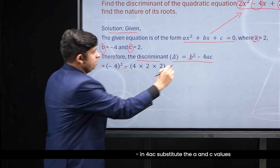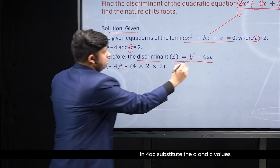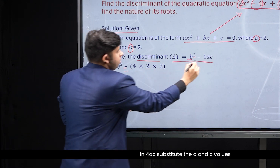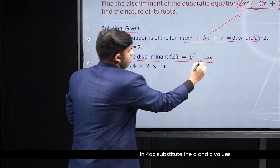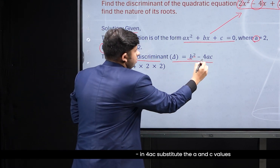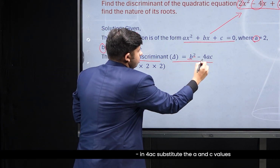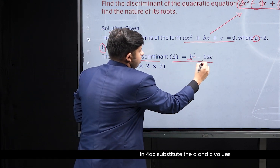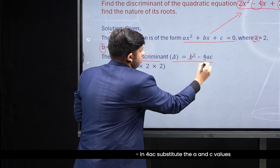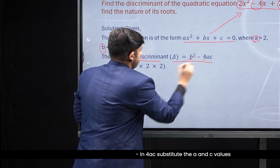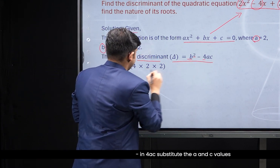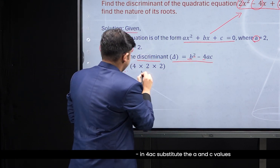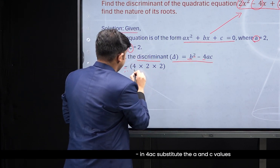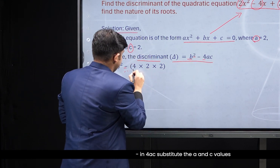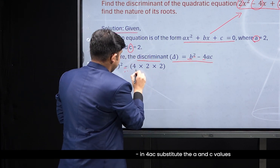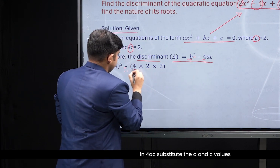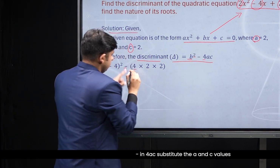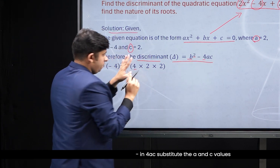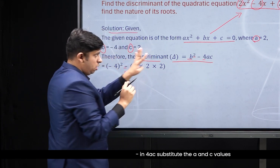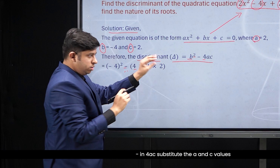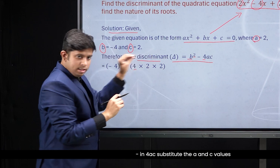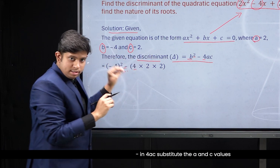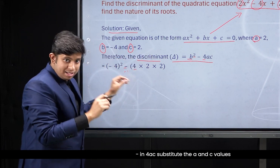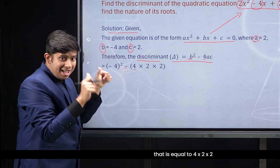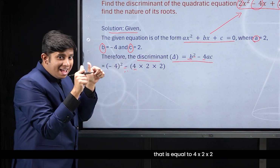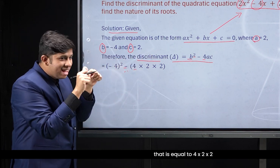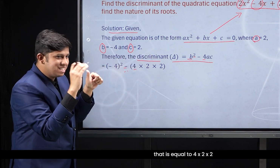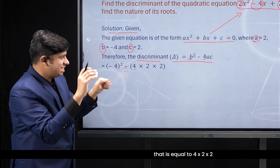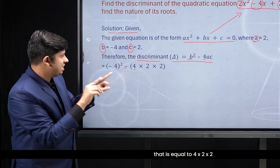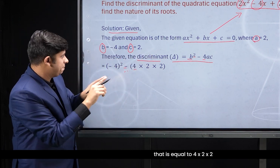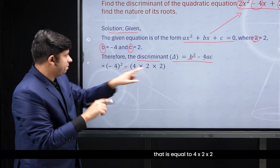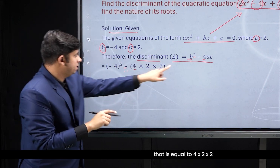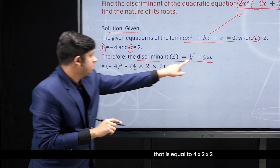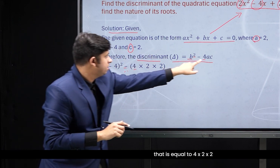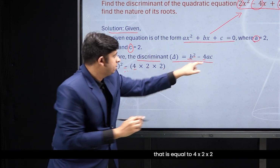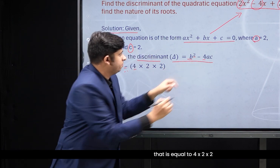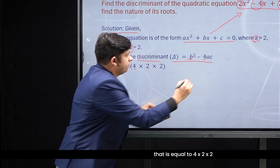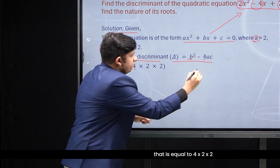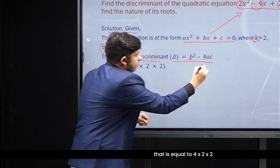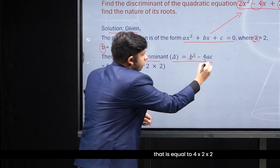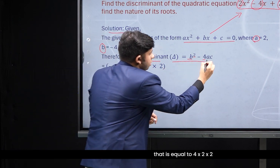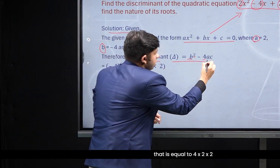in 4ac substitute the a and c values, that is equal to 4 into 2 into 2.